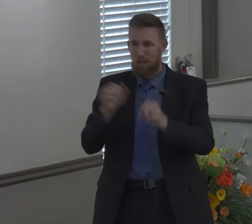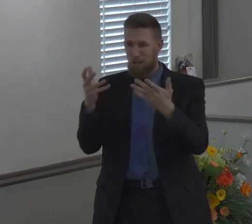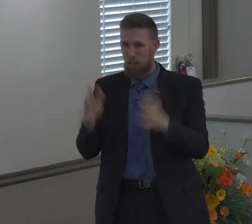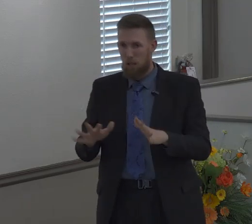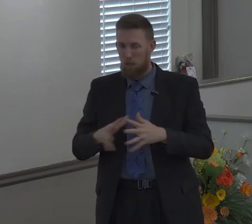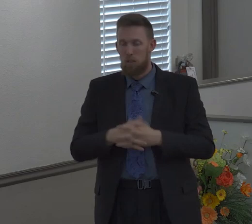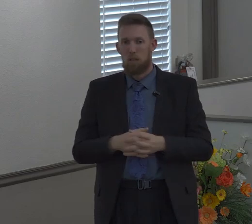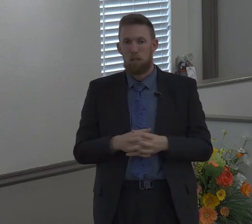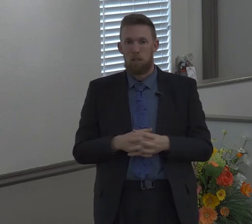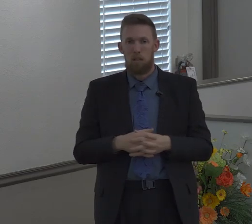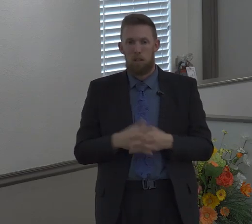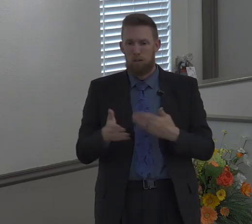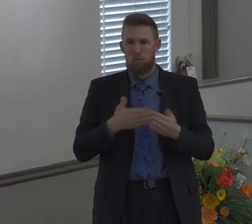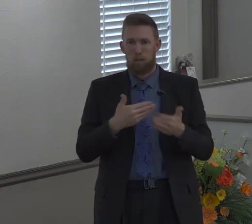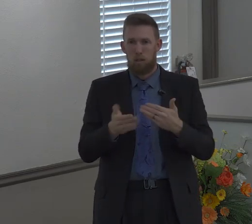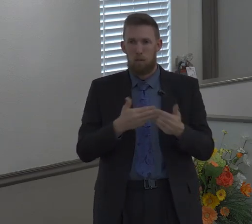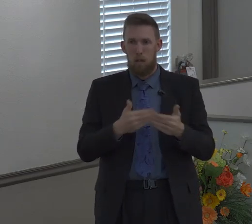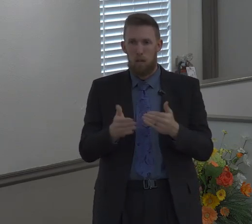saved.